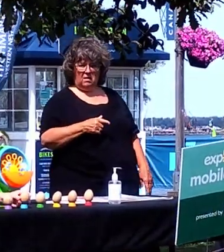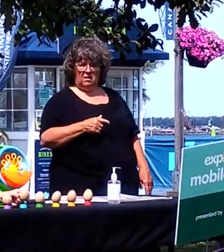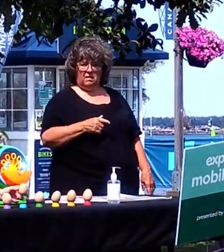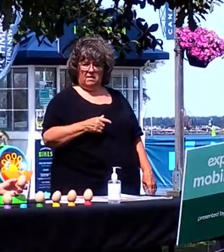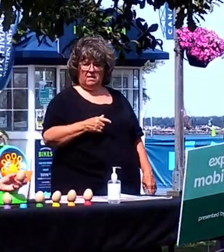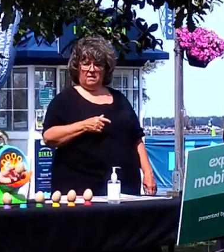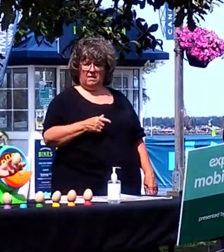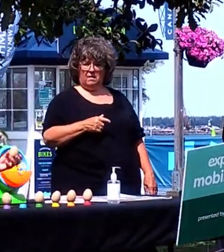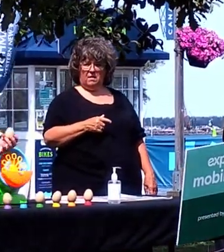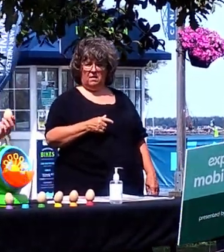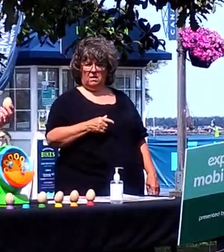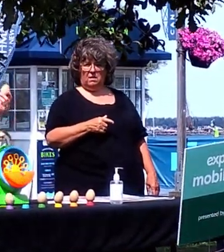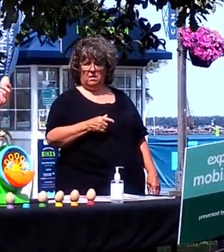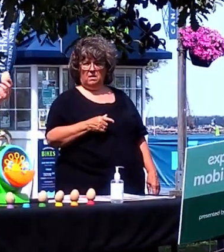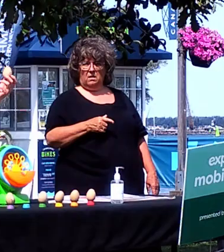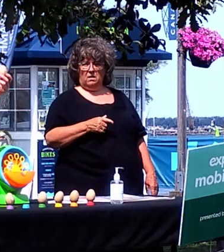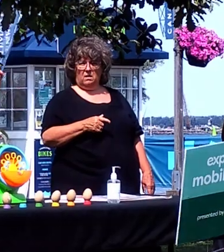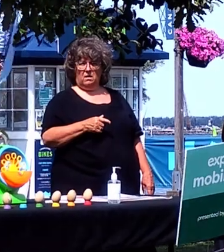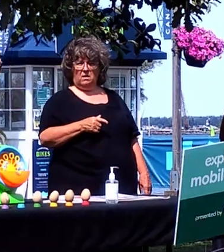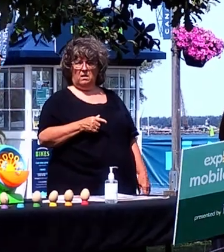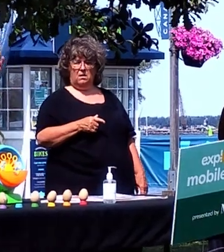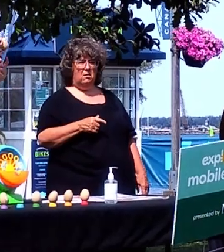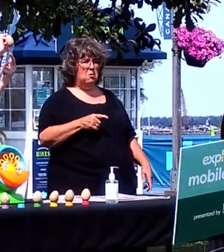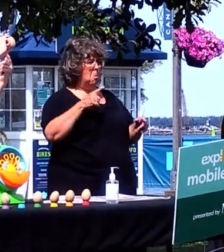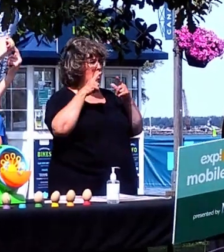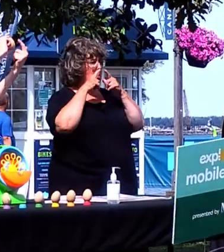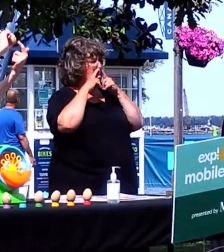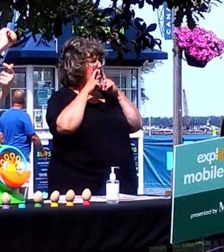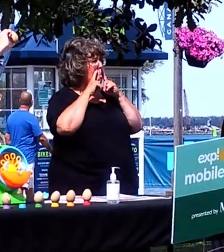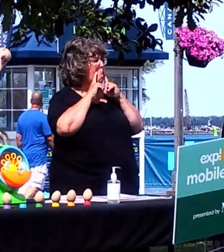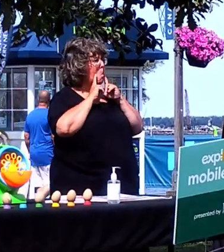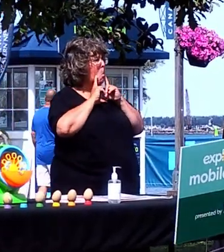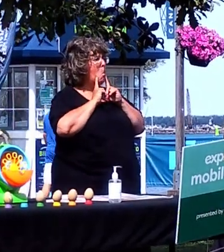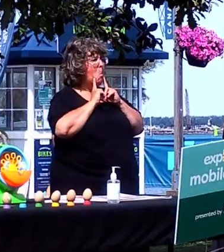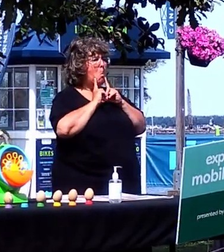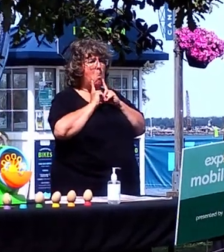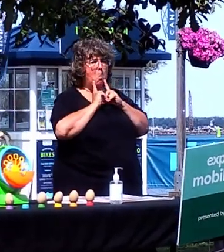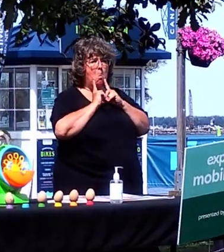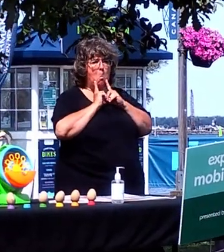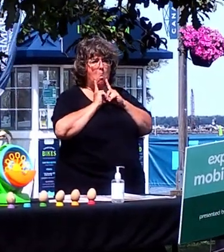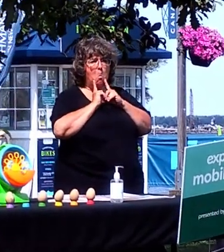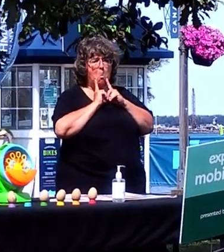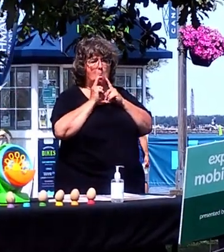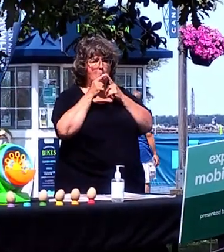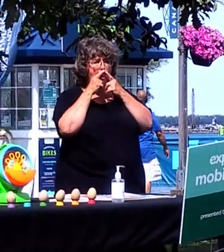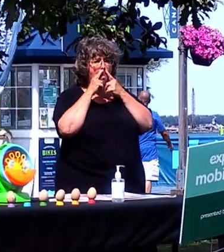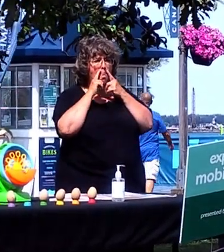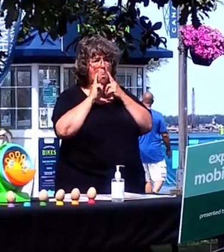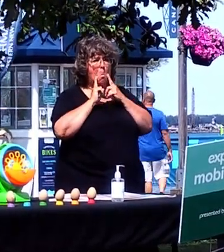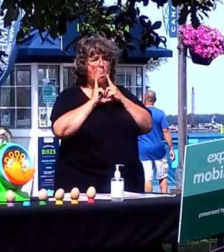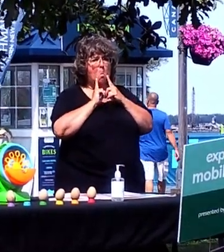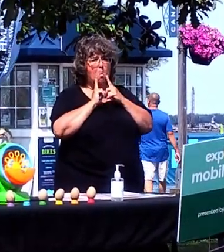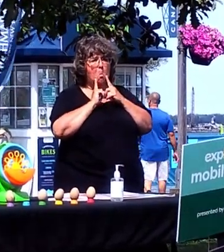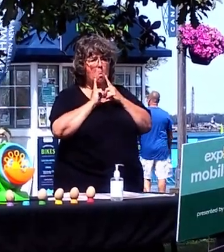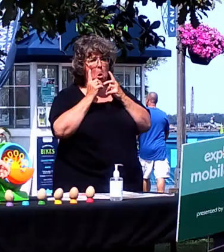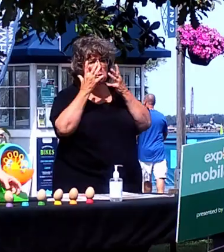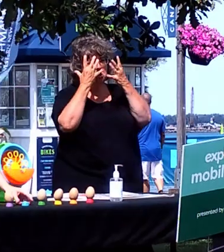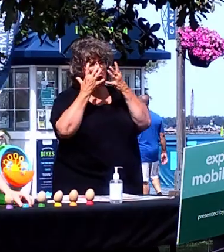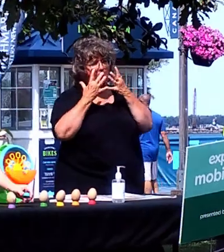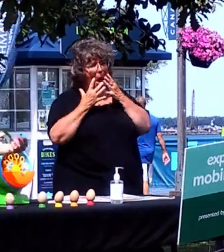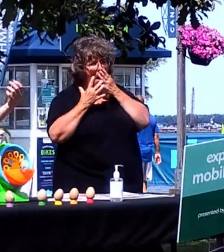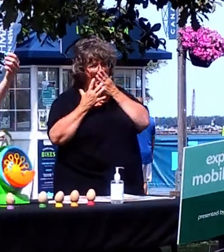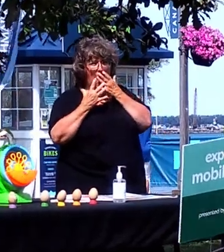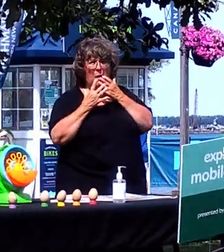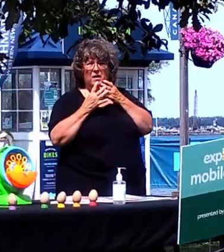egg. And it's kind of similar to nervous. Can you guys see it? He has a big frowny face. He's sad. And